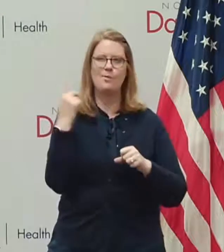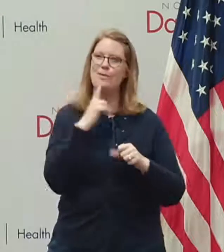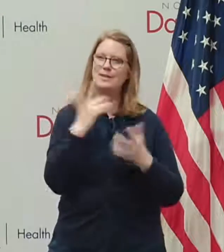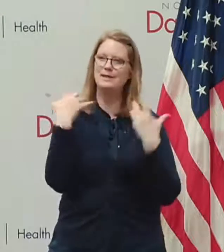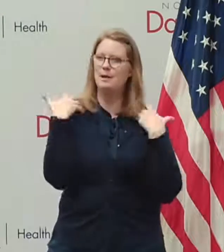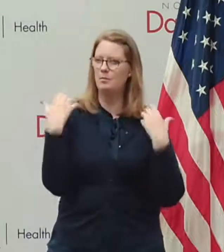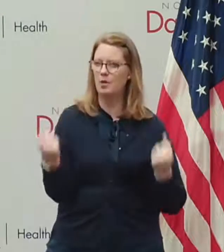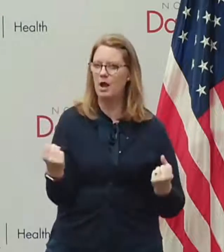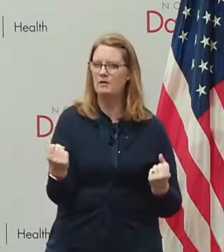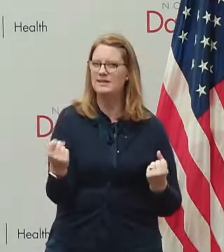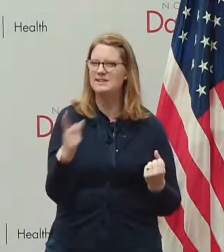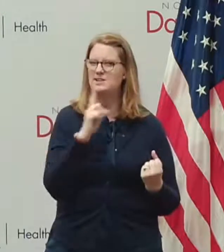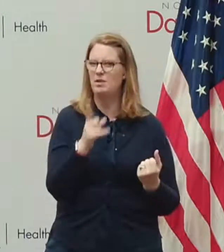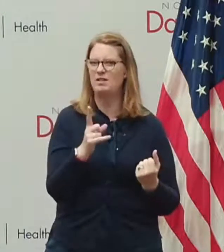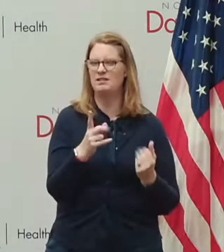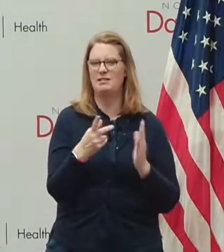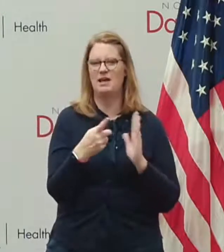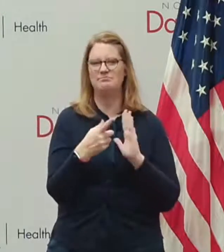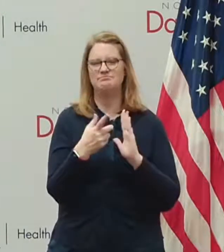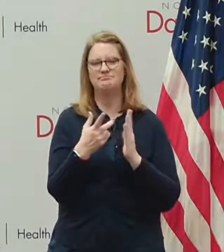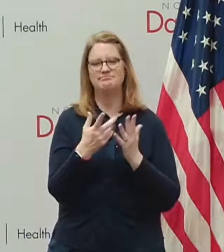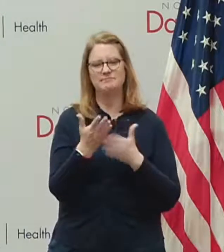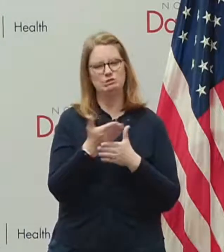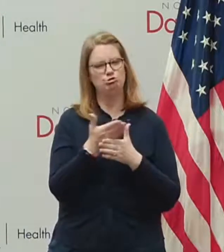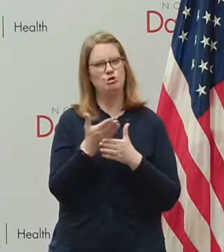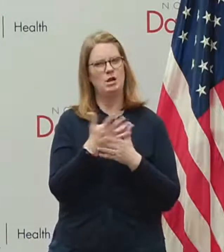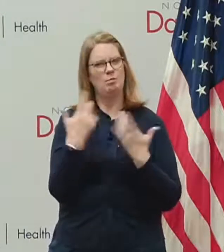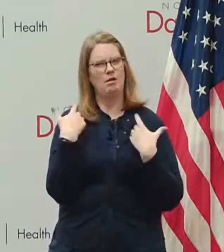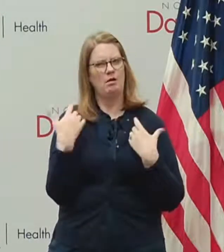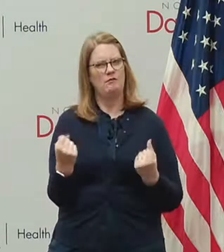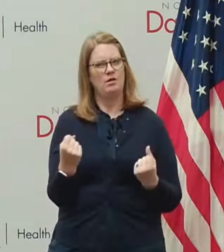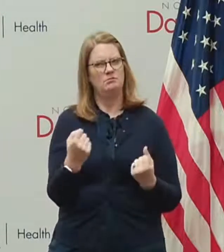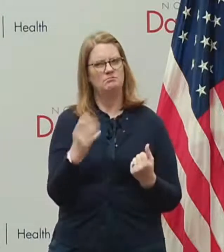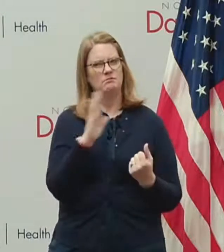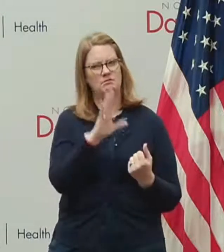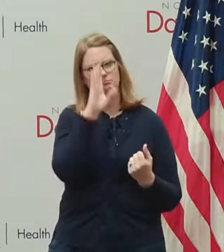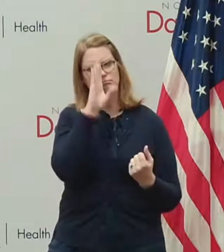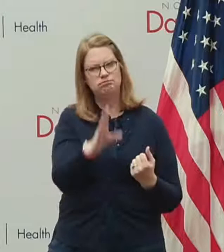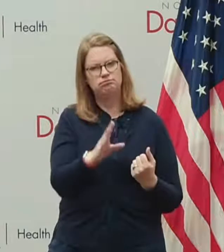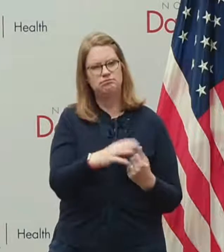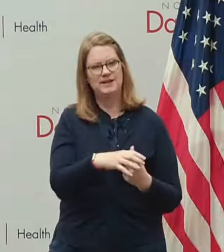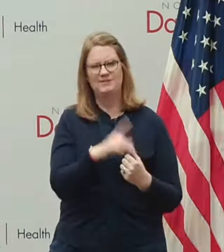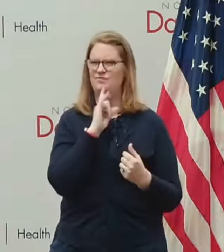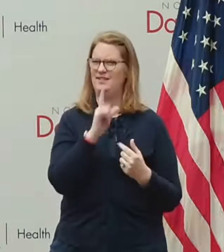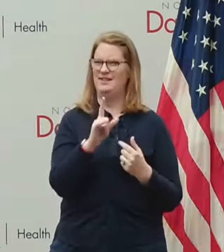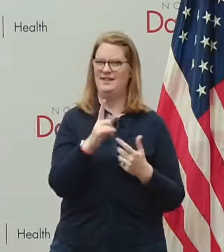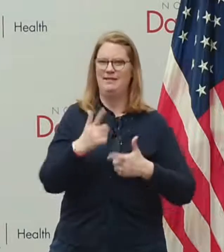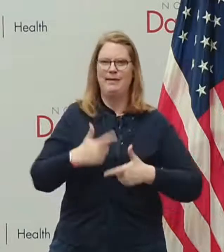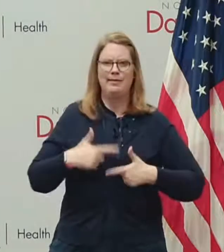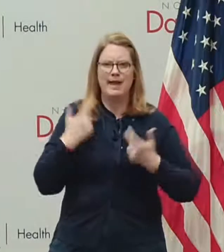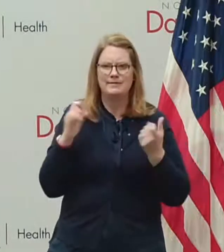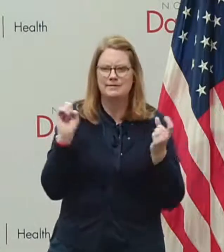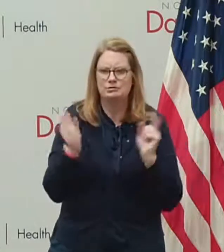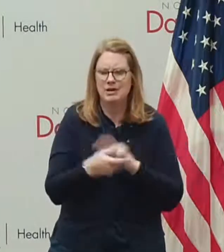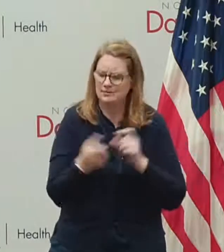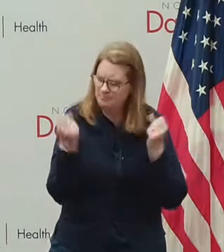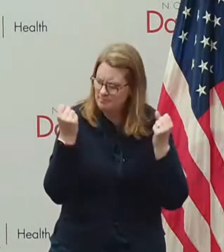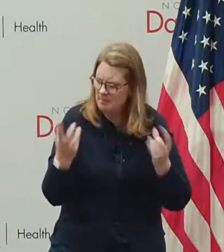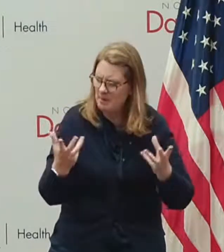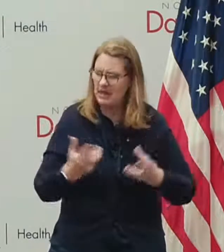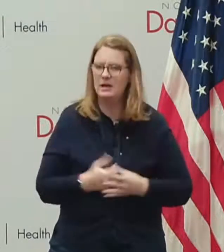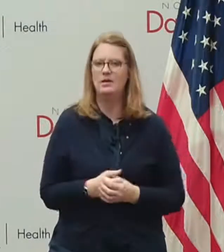her recovery has changed the lives of so many people in our state. And she's gone